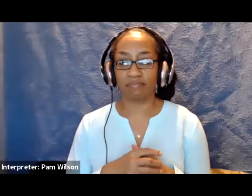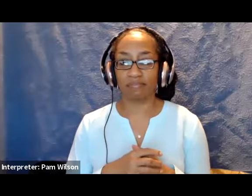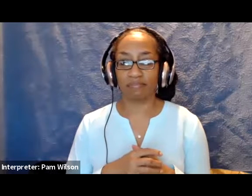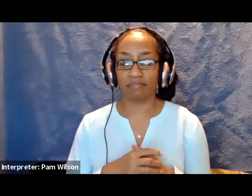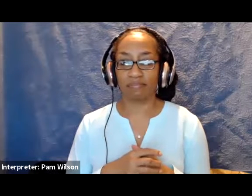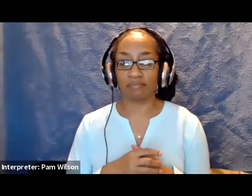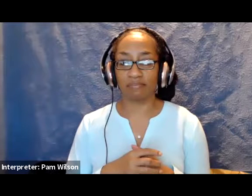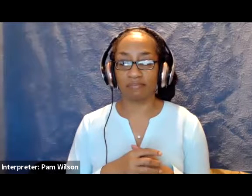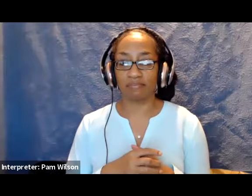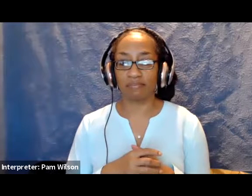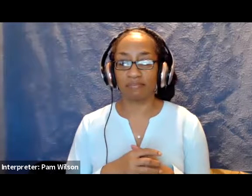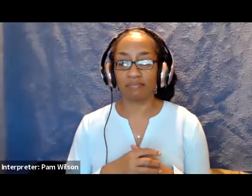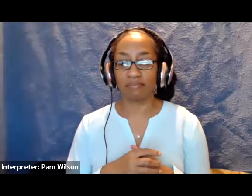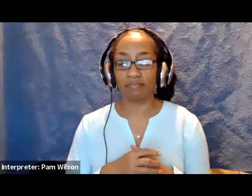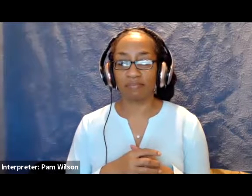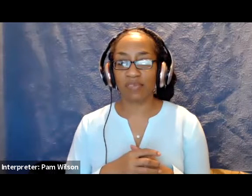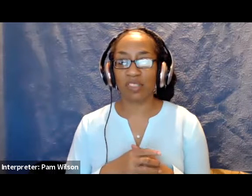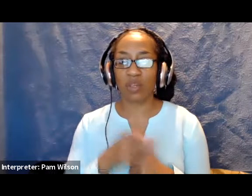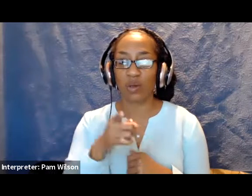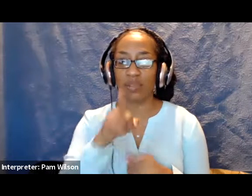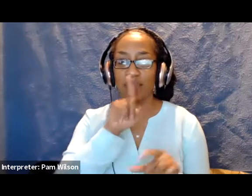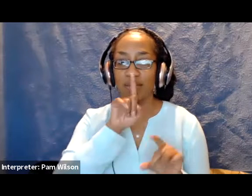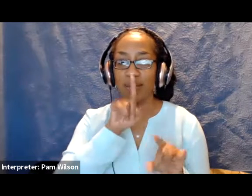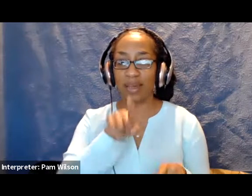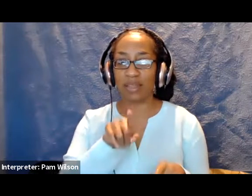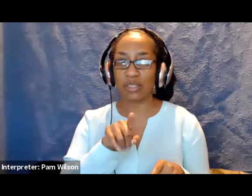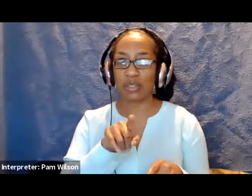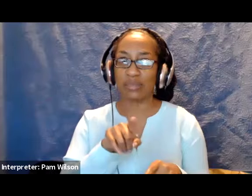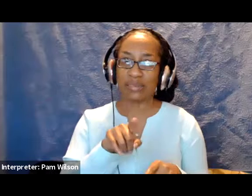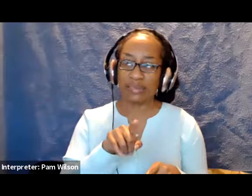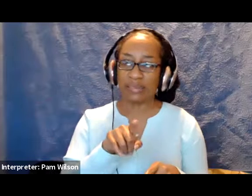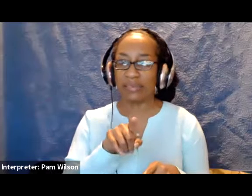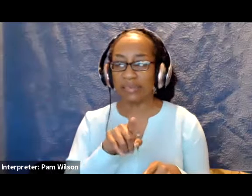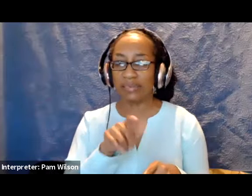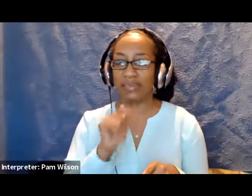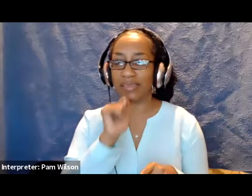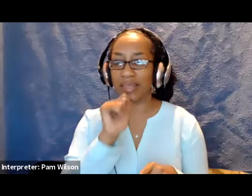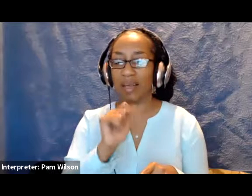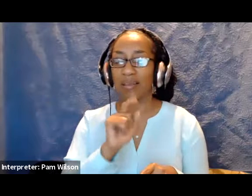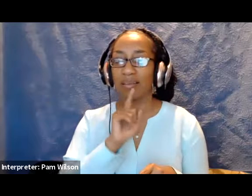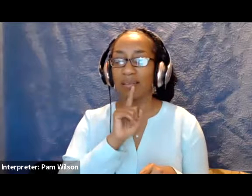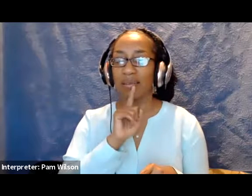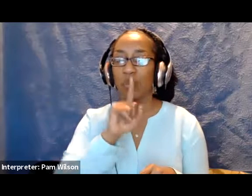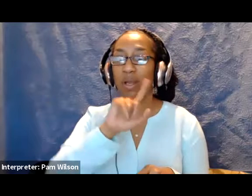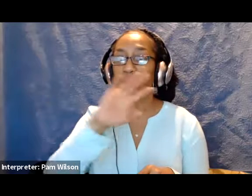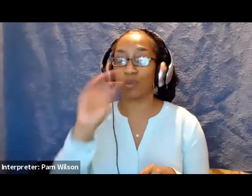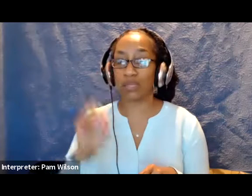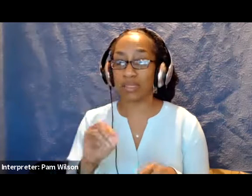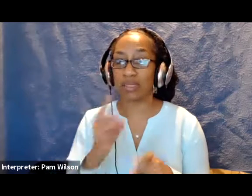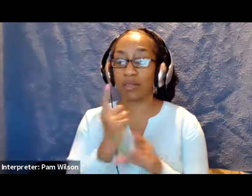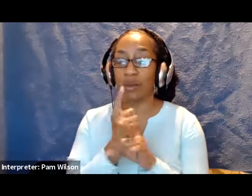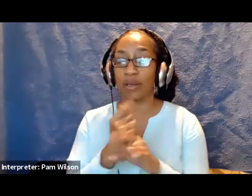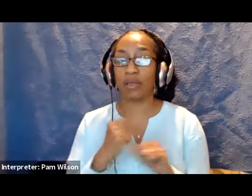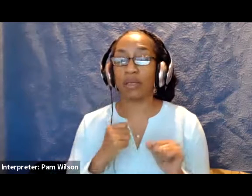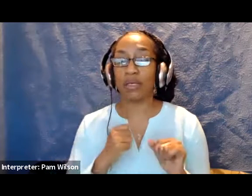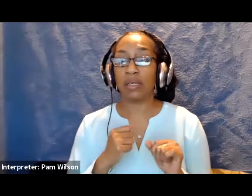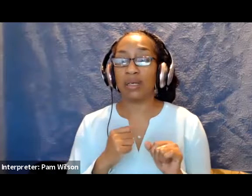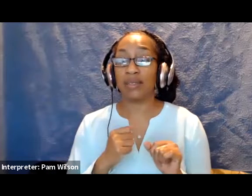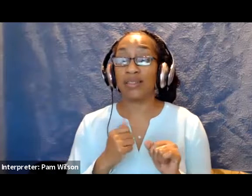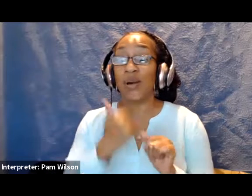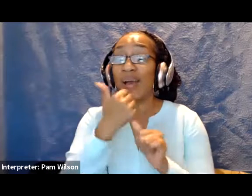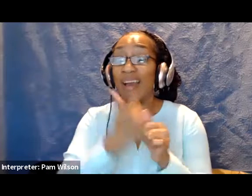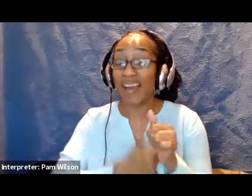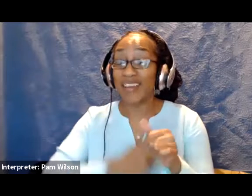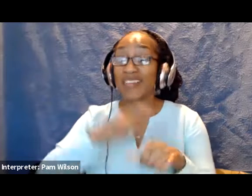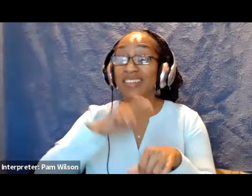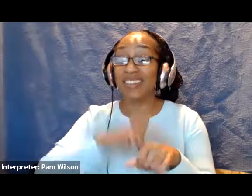Okay, well, this answer is flawed. And that's the thing I want to tell you about, is that you're always going to learn something. That was one of